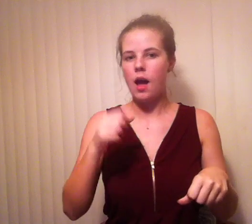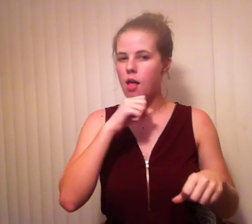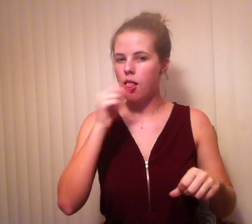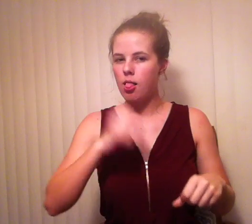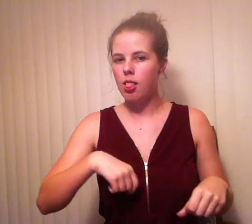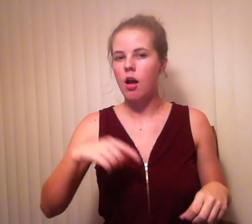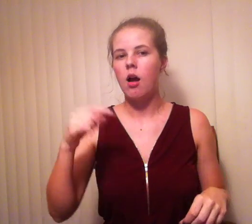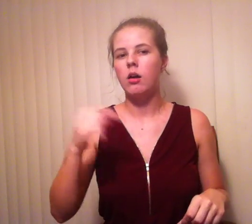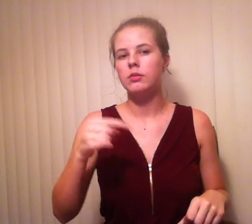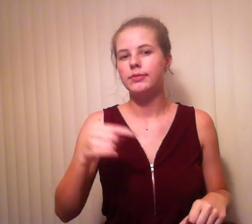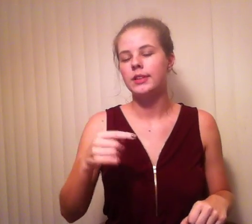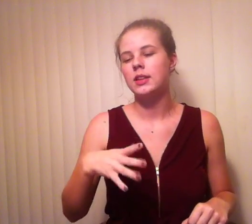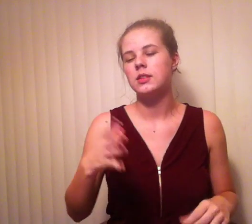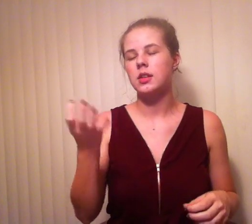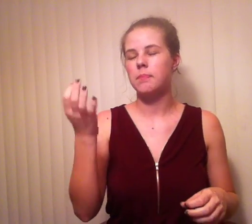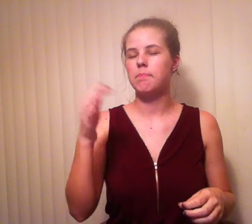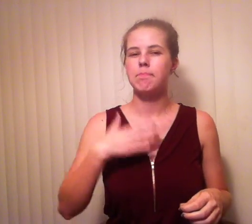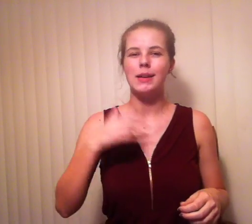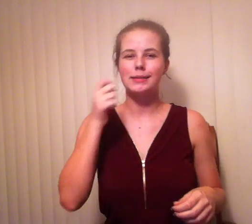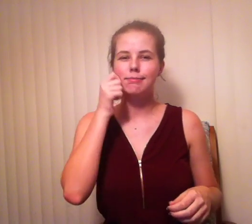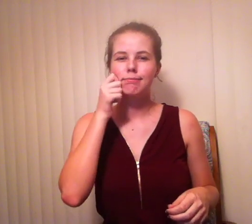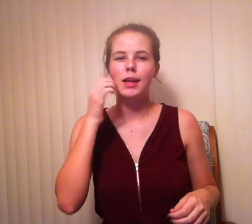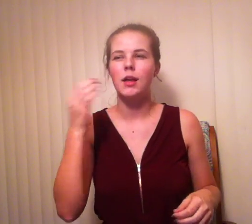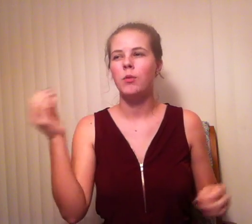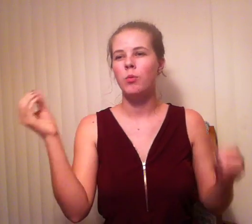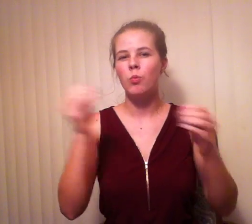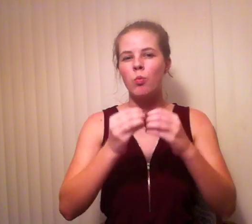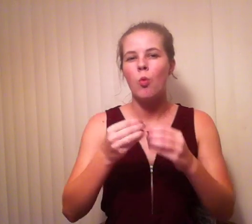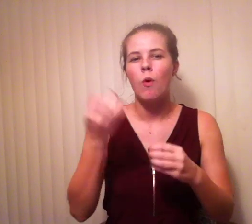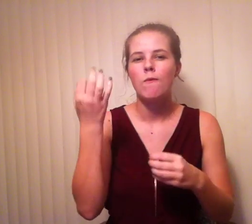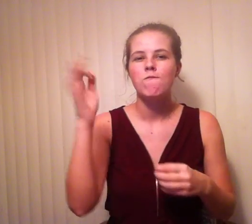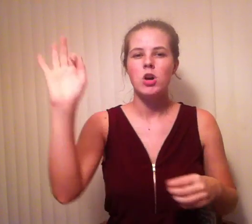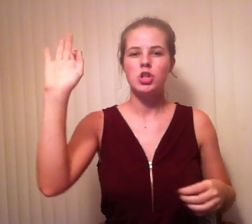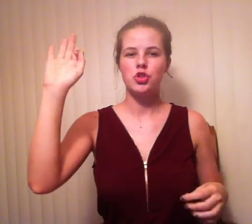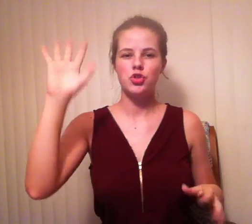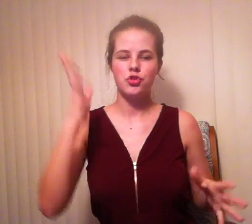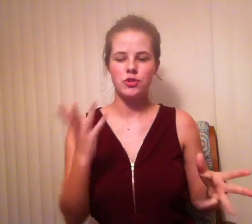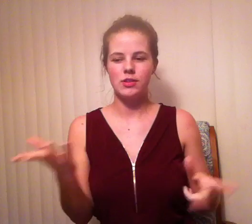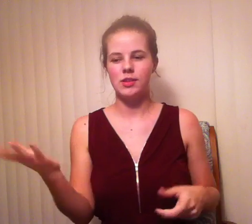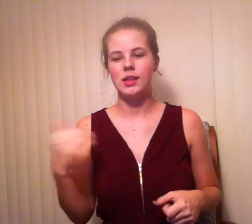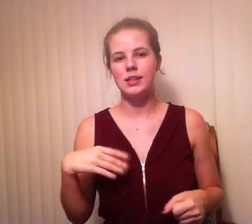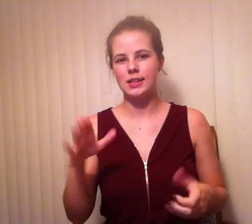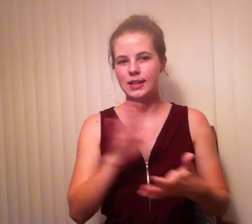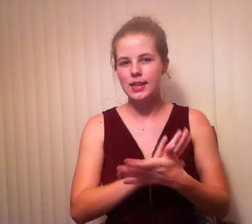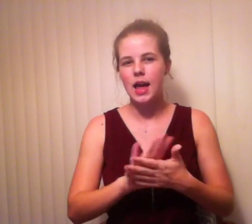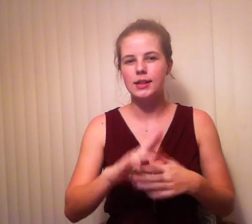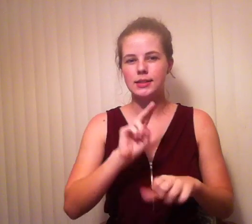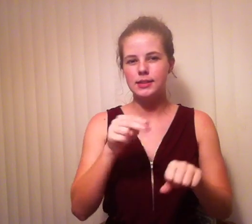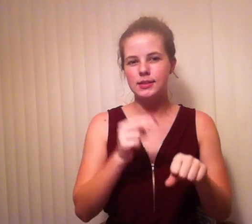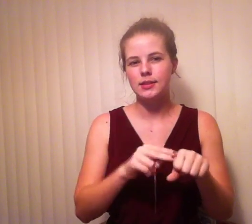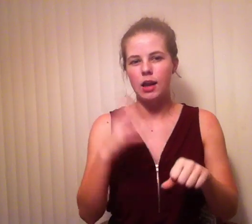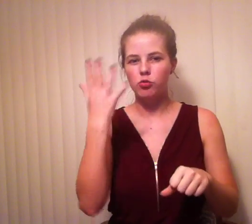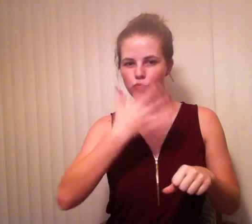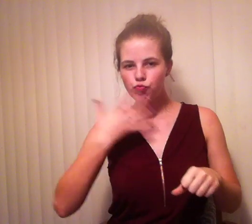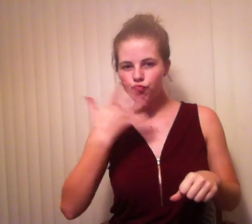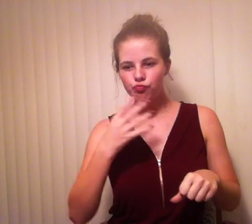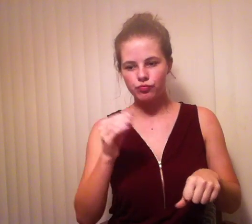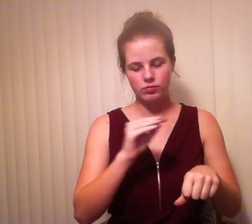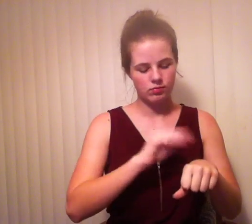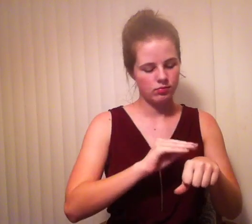fresh finish. So even if I want to do a more full coverage foundation like this one, it still gives it a very natural look. I'm going to pat it into the